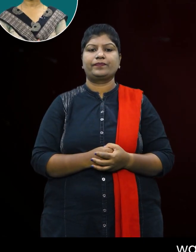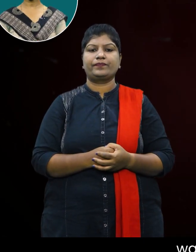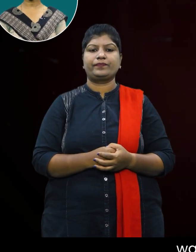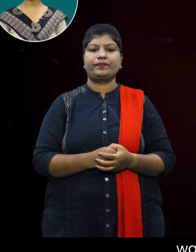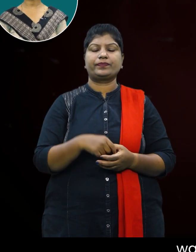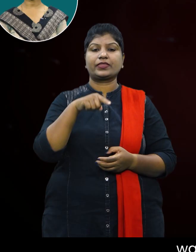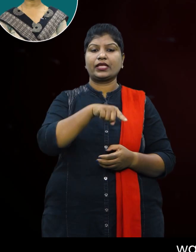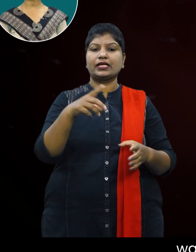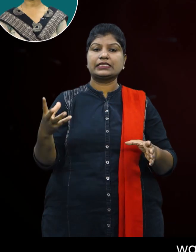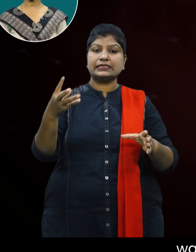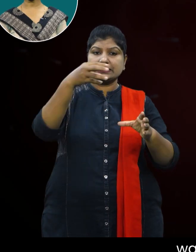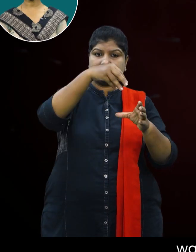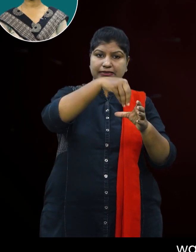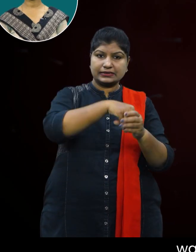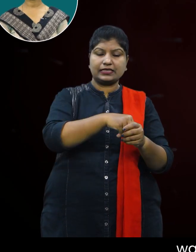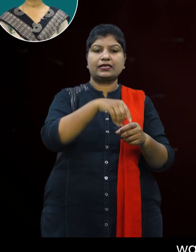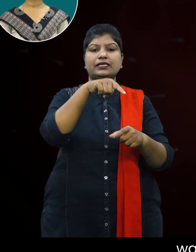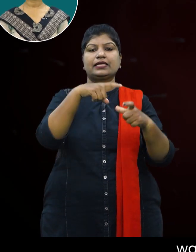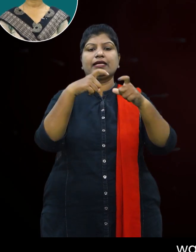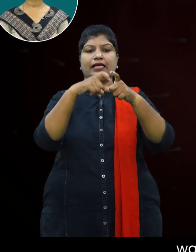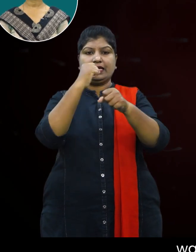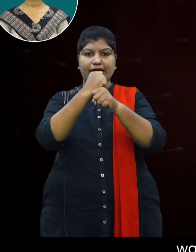was inserted into the egg